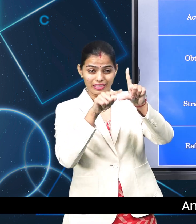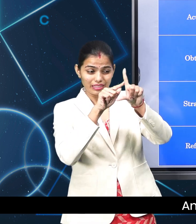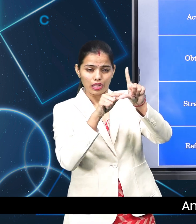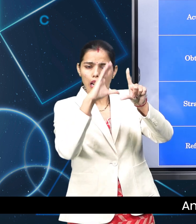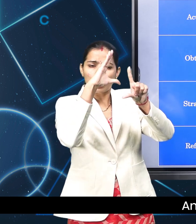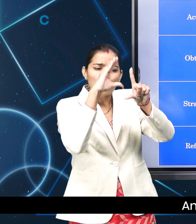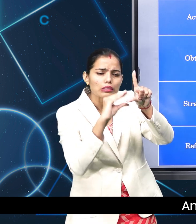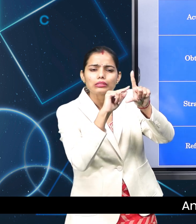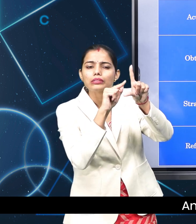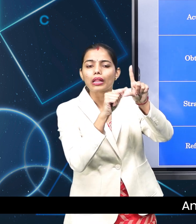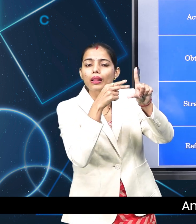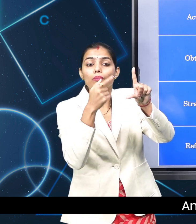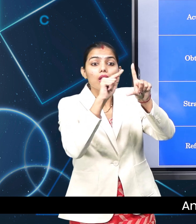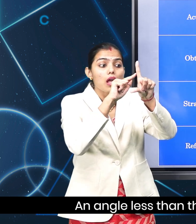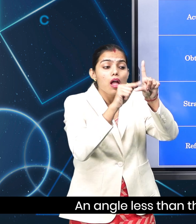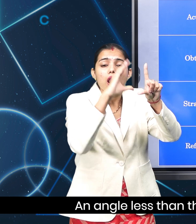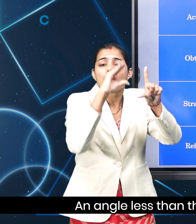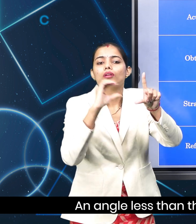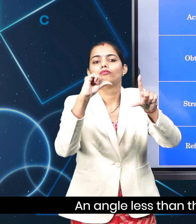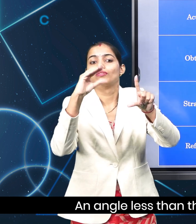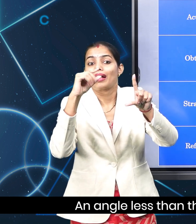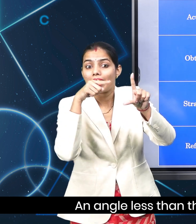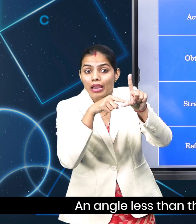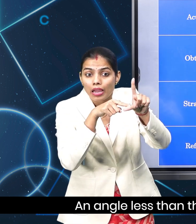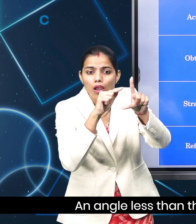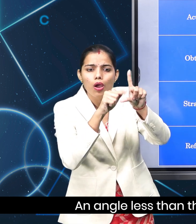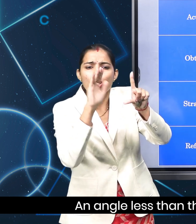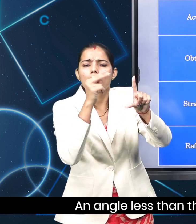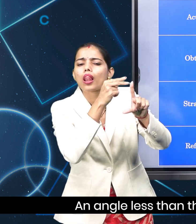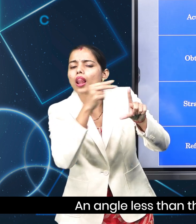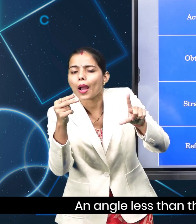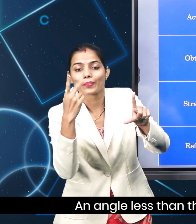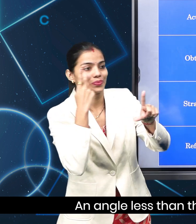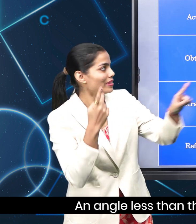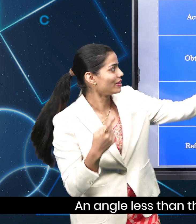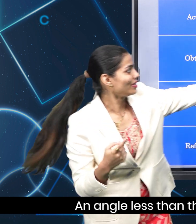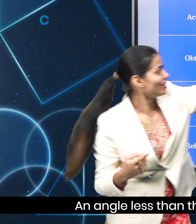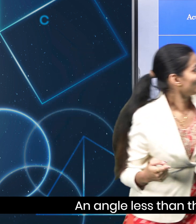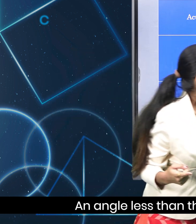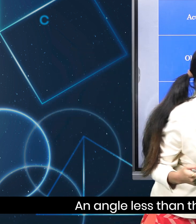Angles. Acute angle. An angle less than the right angle is called acute angle.